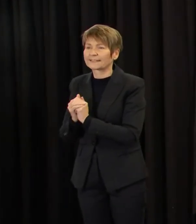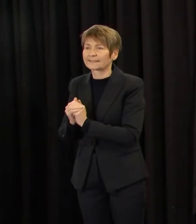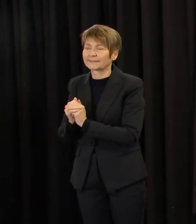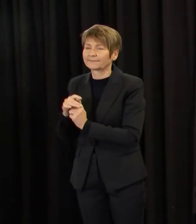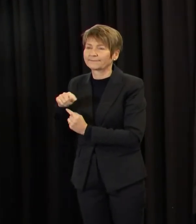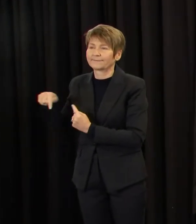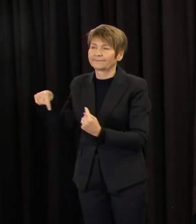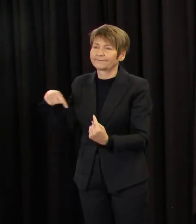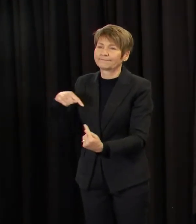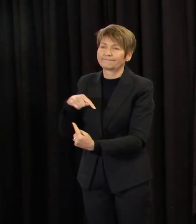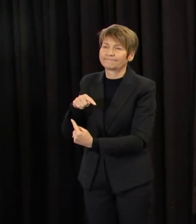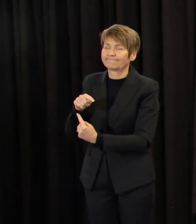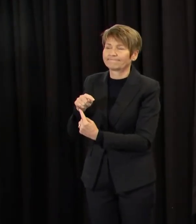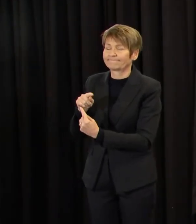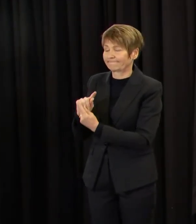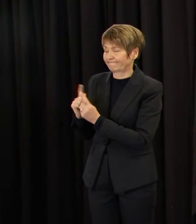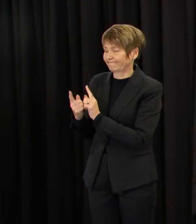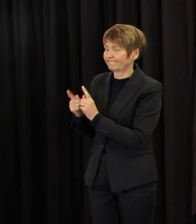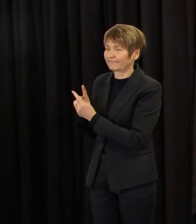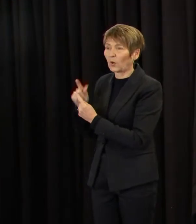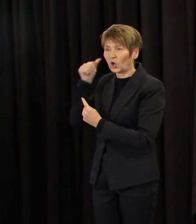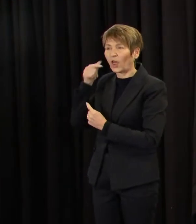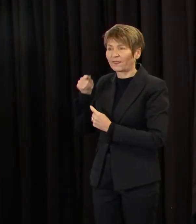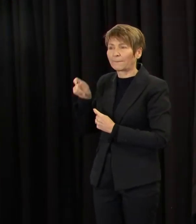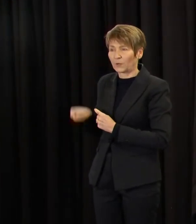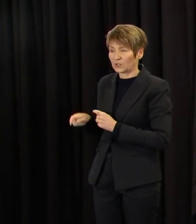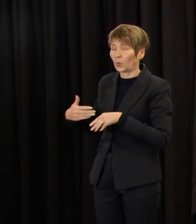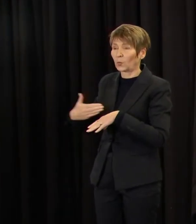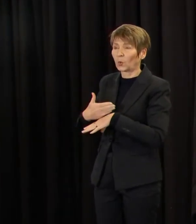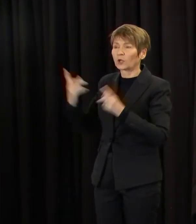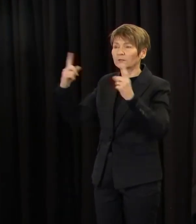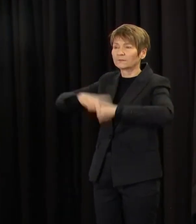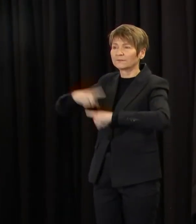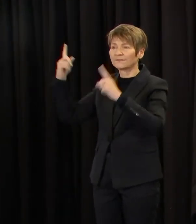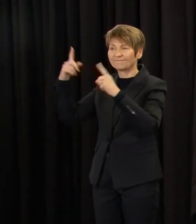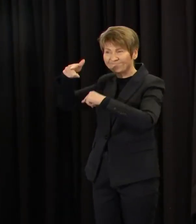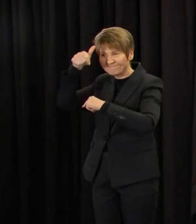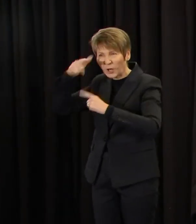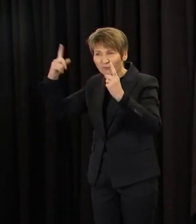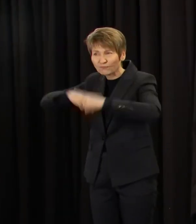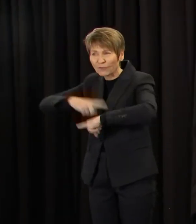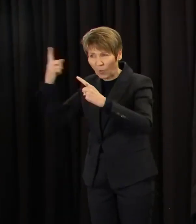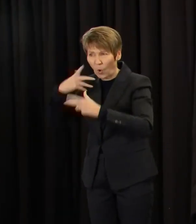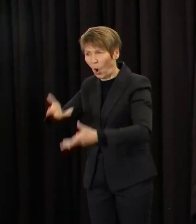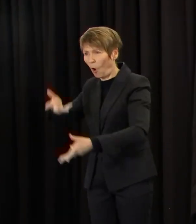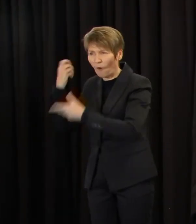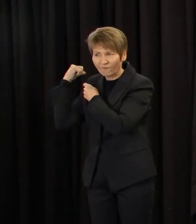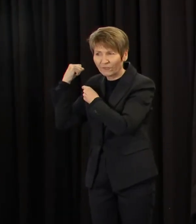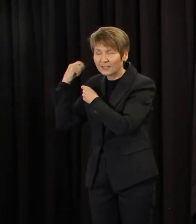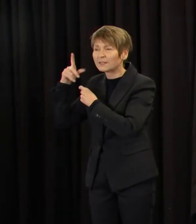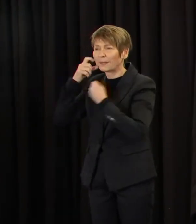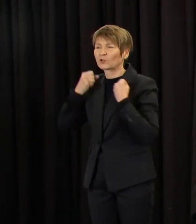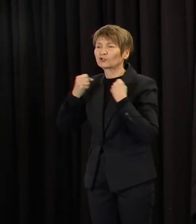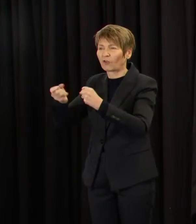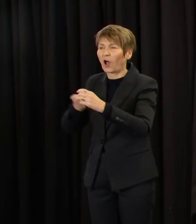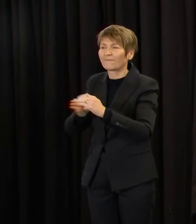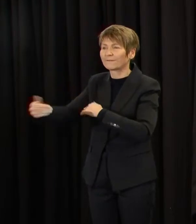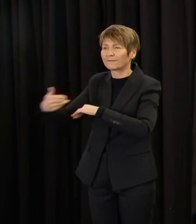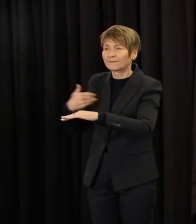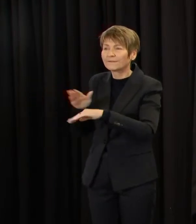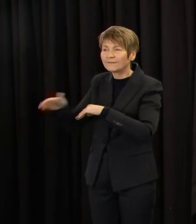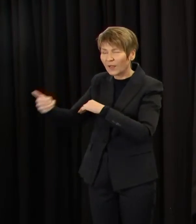route of transmission has been. This individual has worked on that particular project. We've done the usual tier 1, tier 2 contact